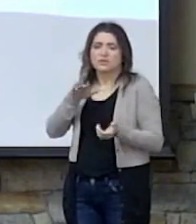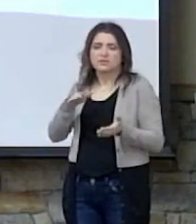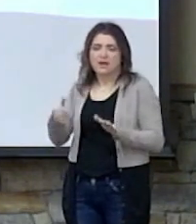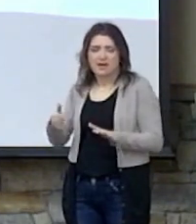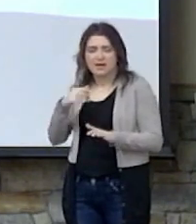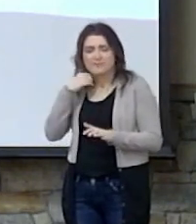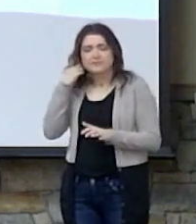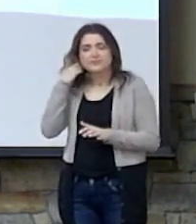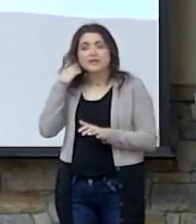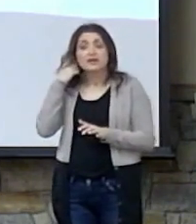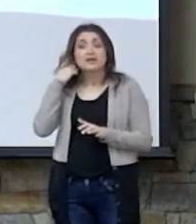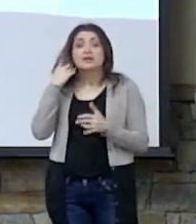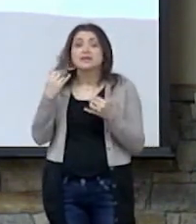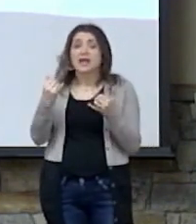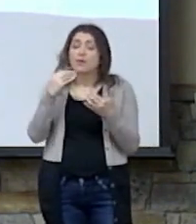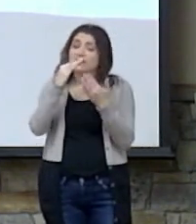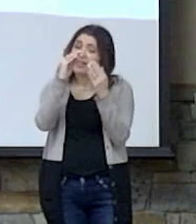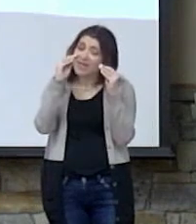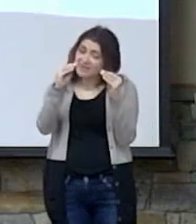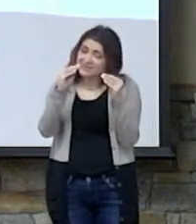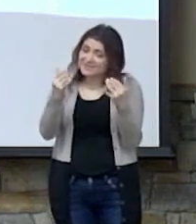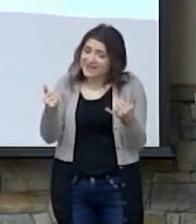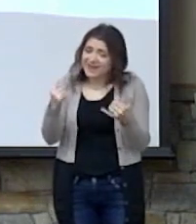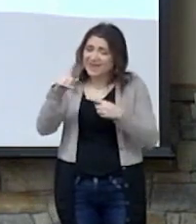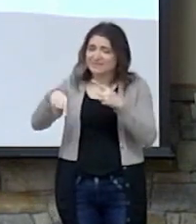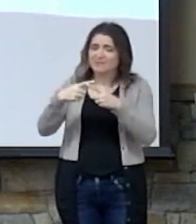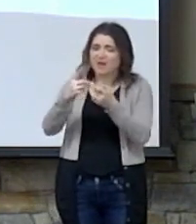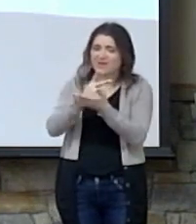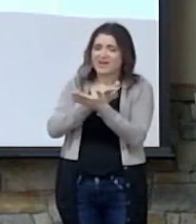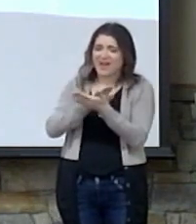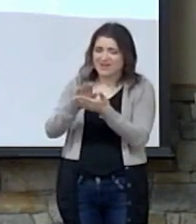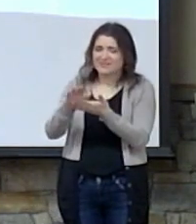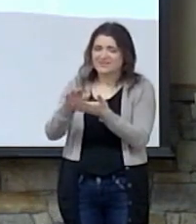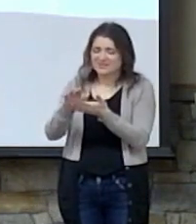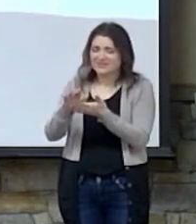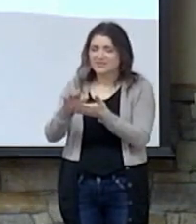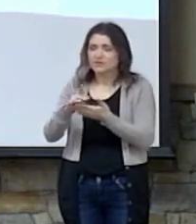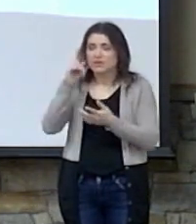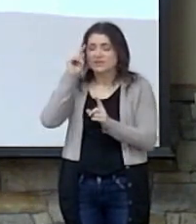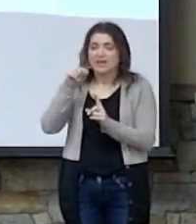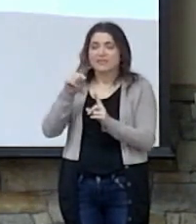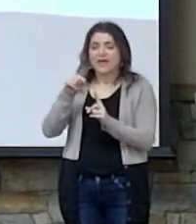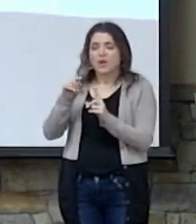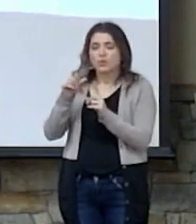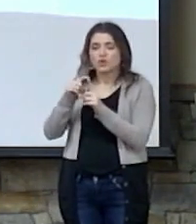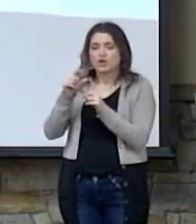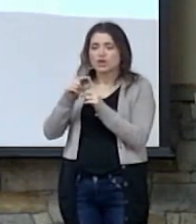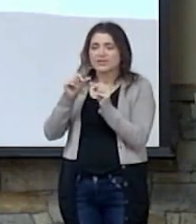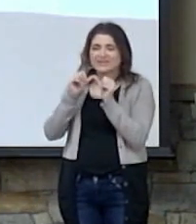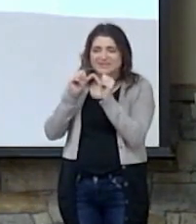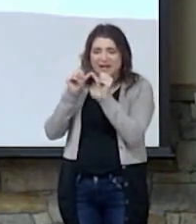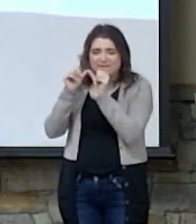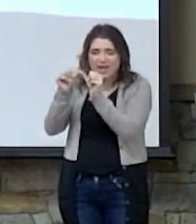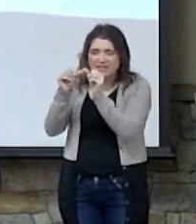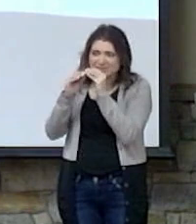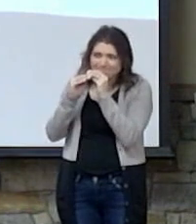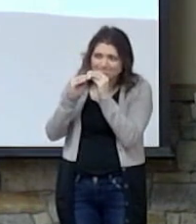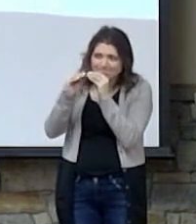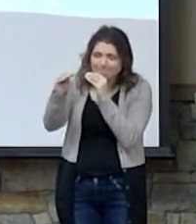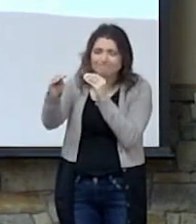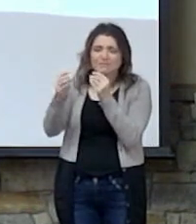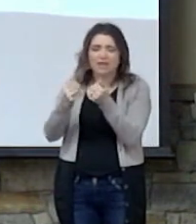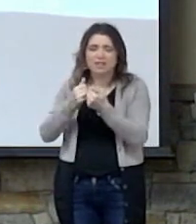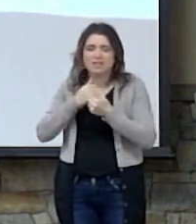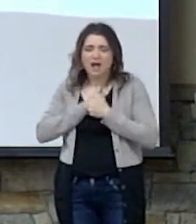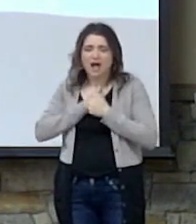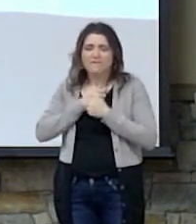Now our lesson's about kindness, and here's what I want you to do for a minute. I want you to take that word, steadfast love, and I want you just to hold on to it. I want you